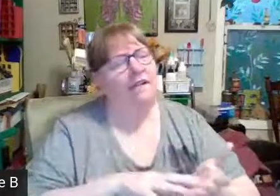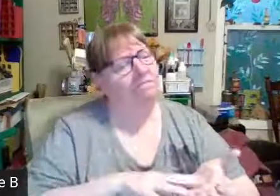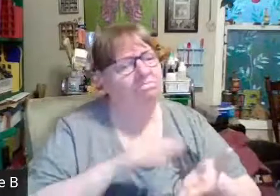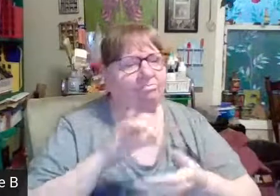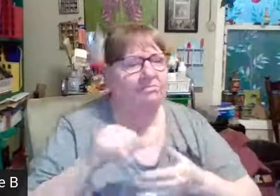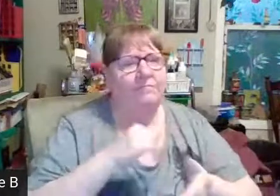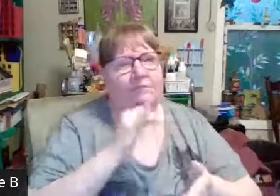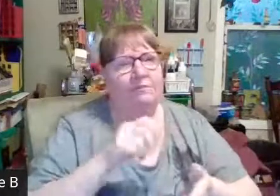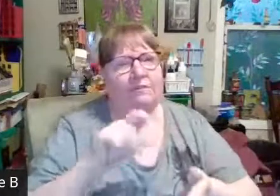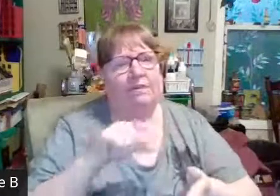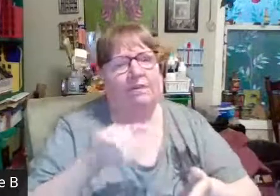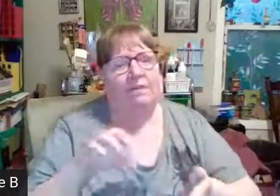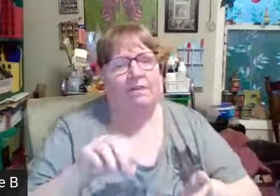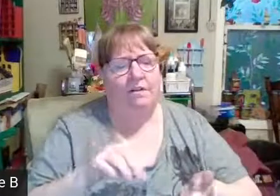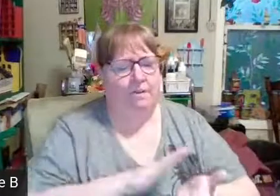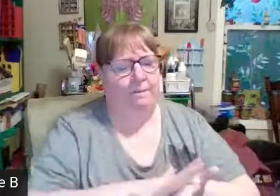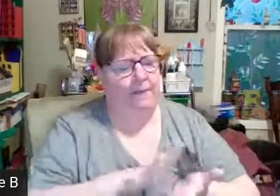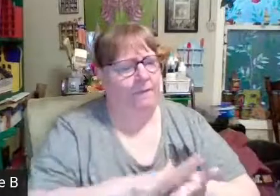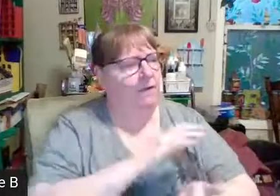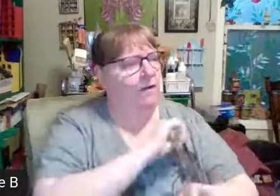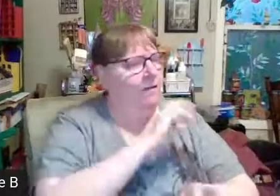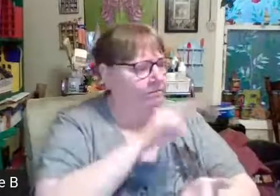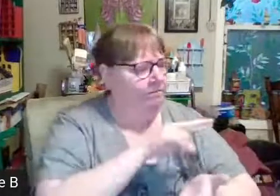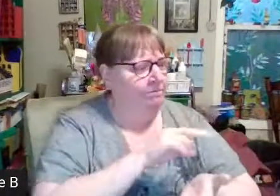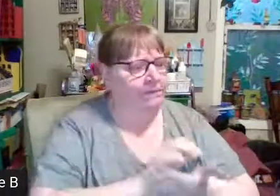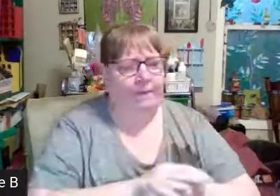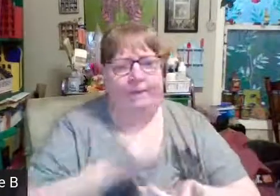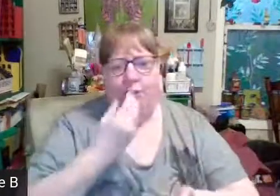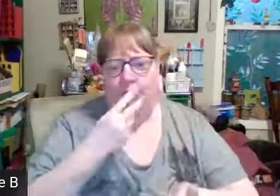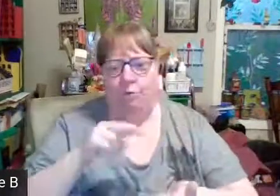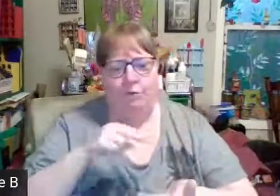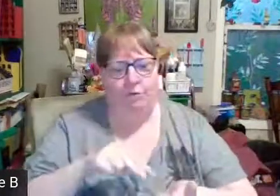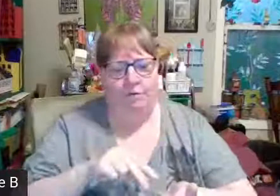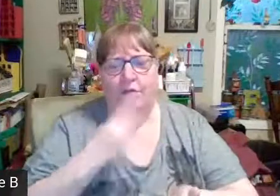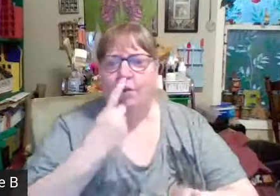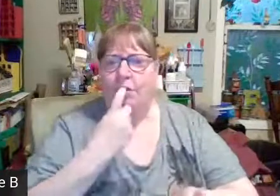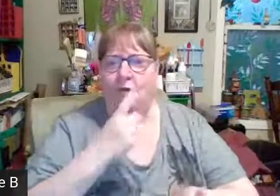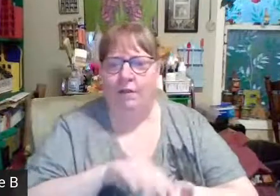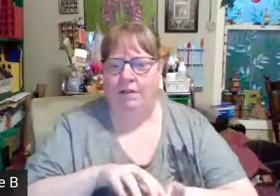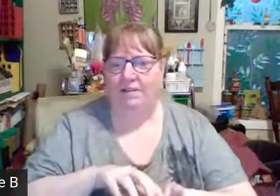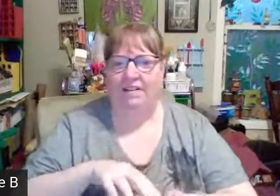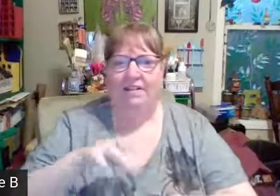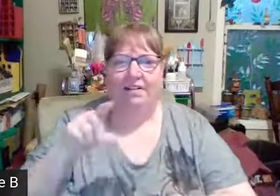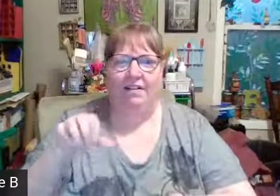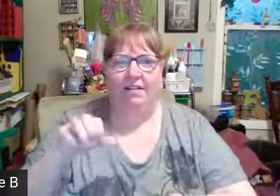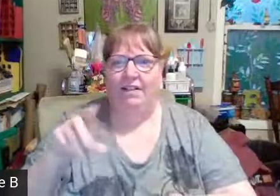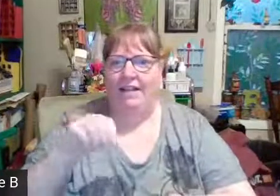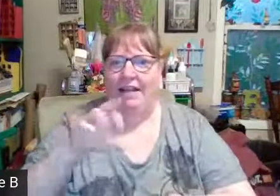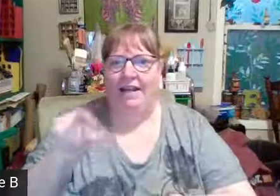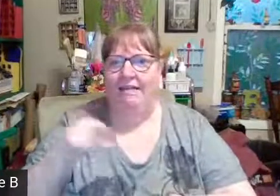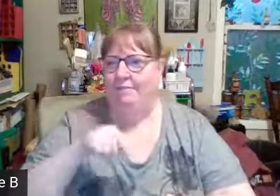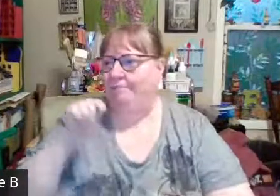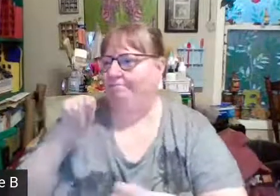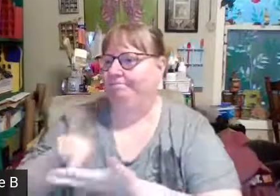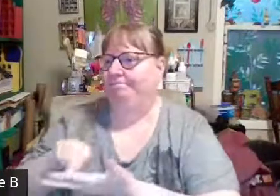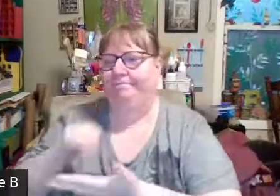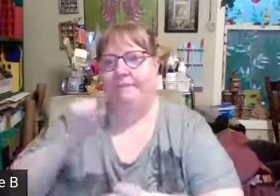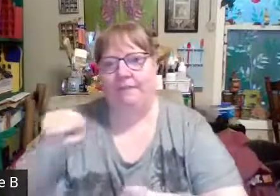So then I just literally, it's junk journal supplies. Who are the people who have the word napkin checked? Because, you know, if I was a artist,